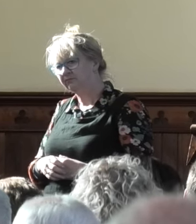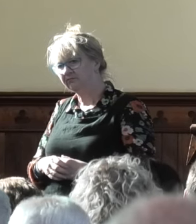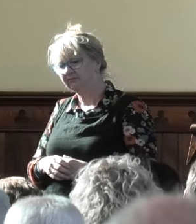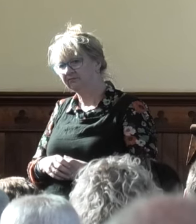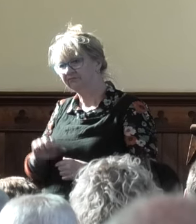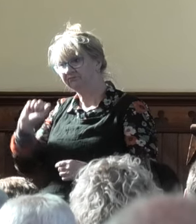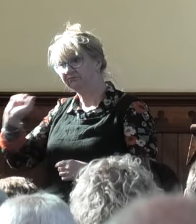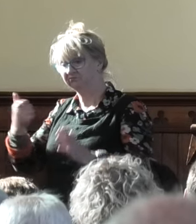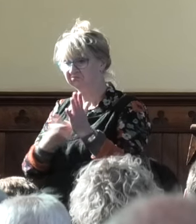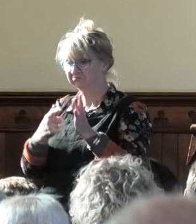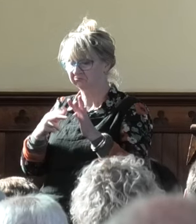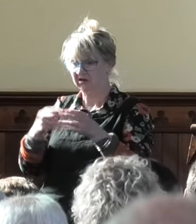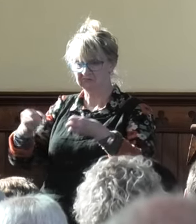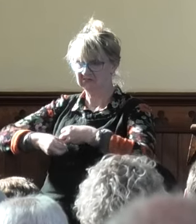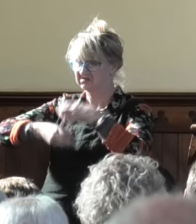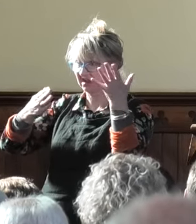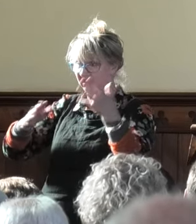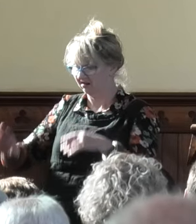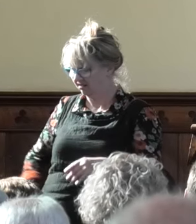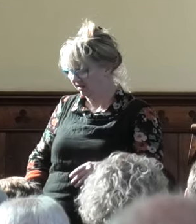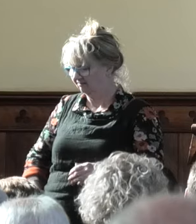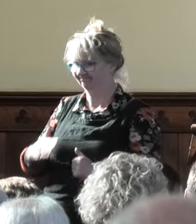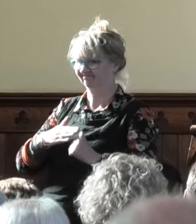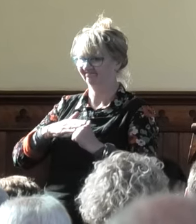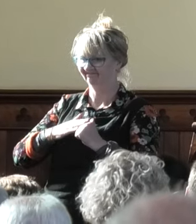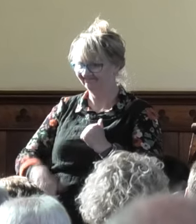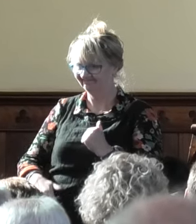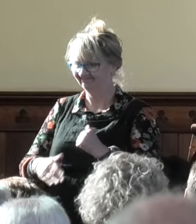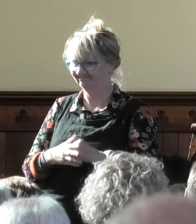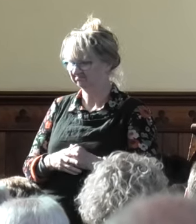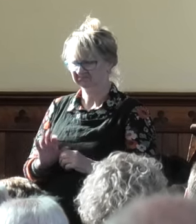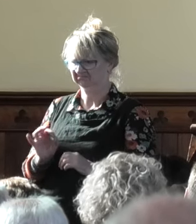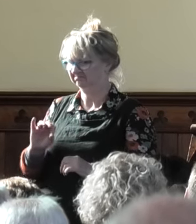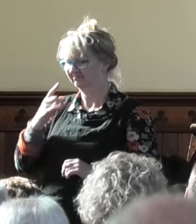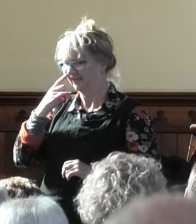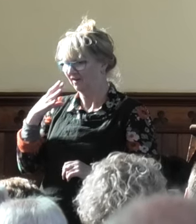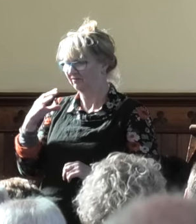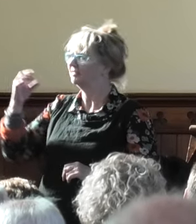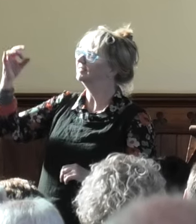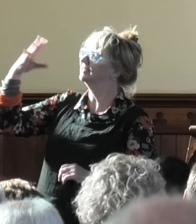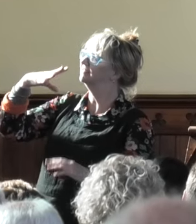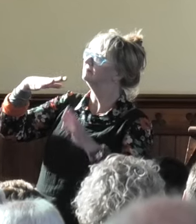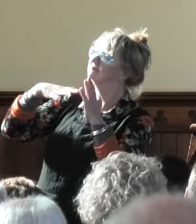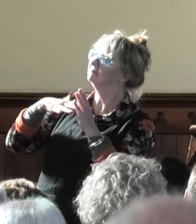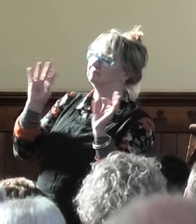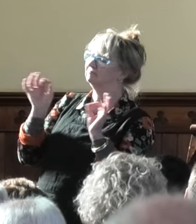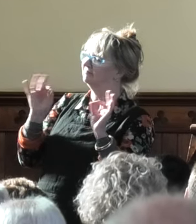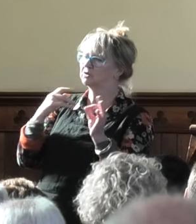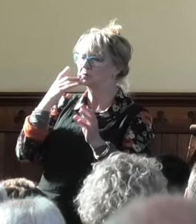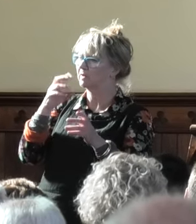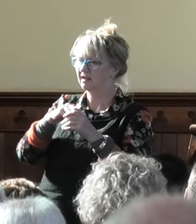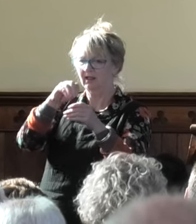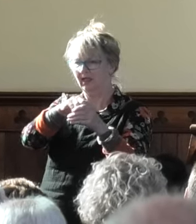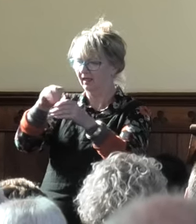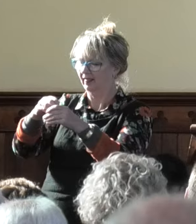her retirement, her life was not one of lazy days sitting in the sunshine, at least not terribly often, I don't imagine. She was involved in